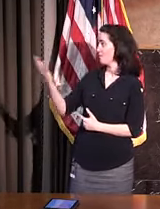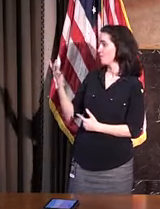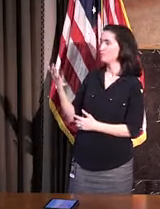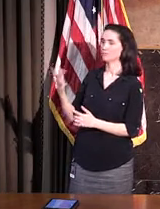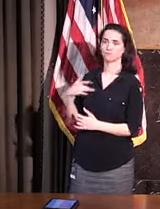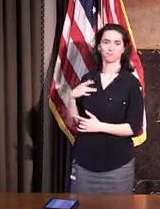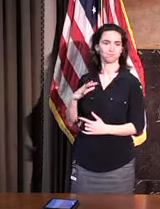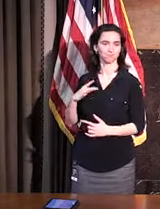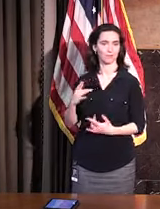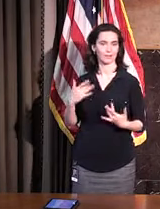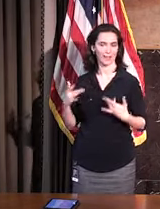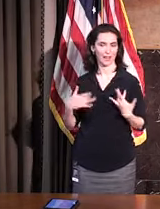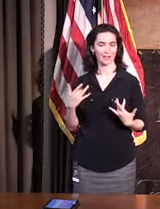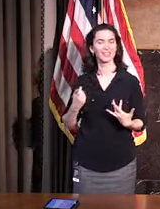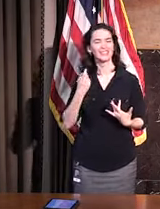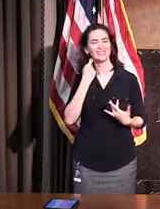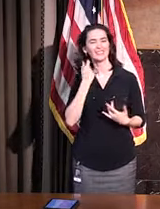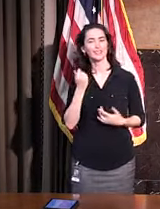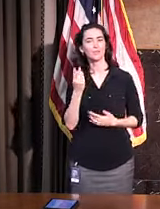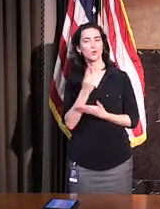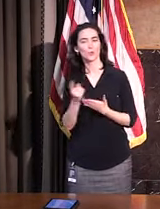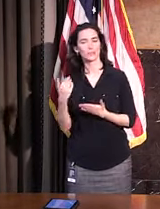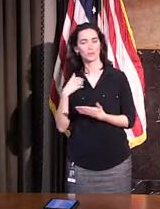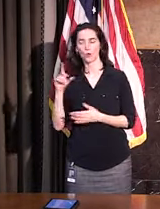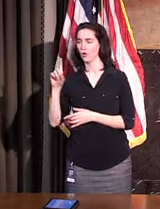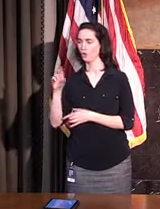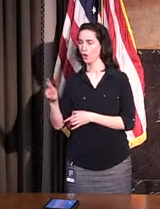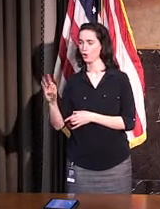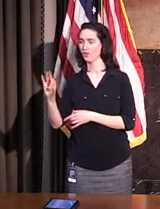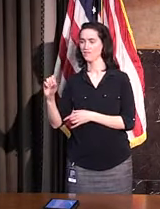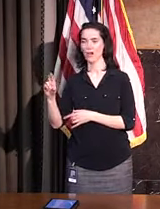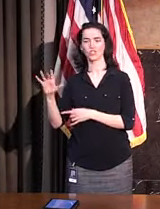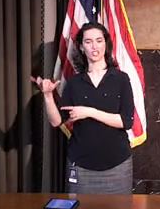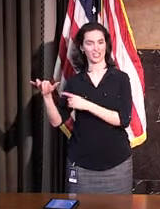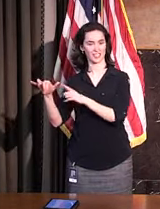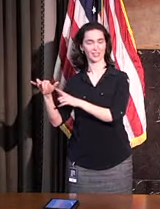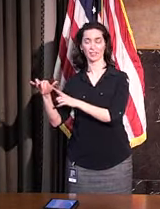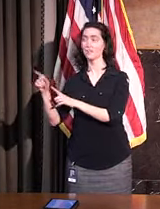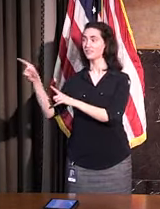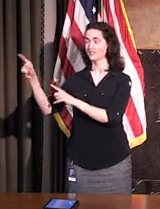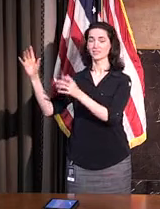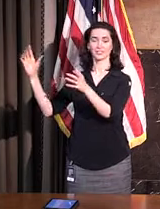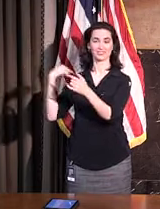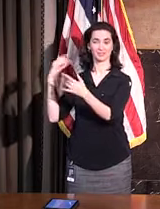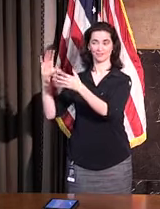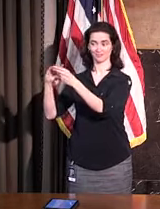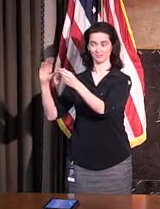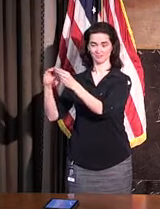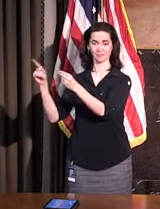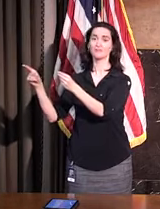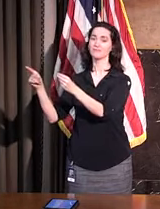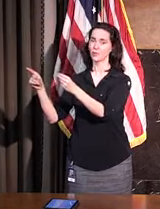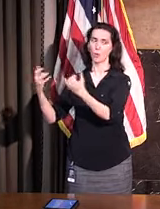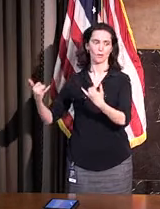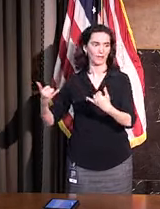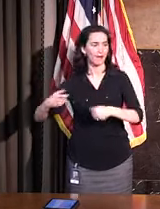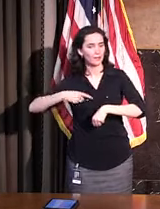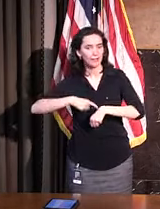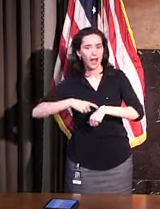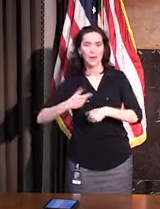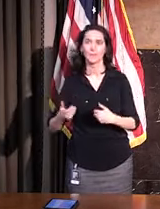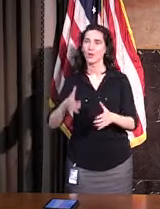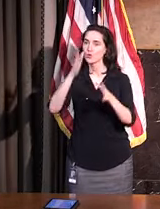hearing from Dr. Fauci for a couple of weeks now that he felt it was about time that he kept referring to grandparents being